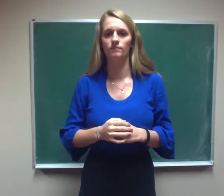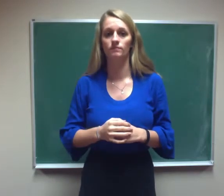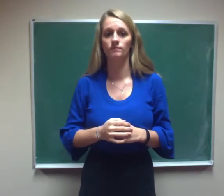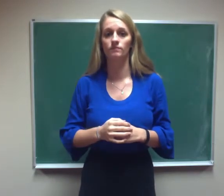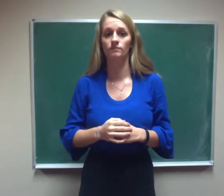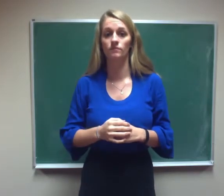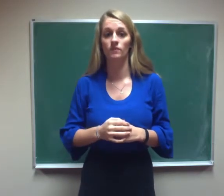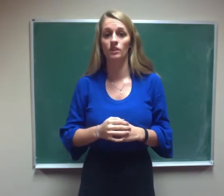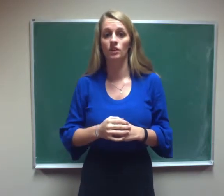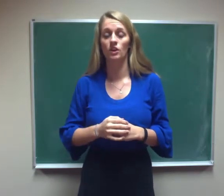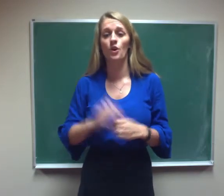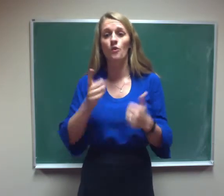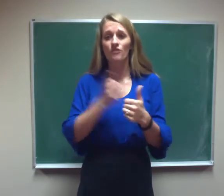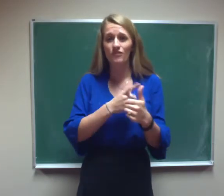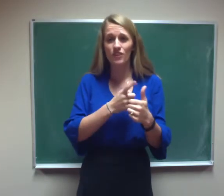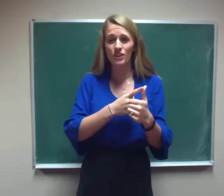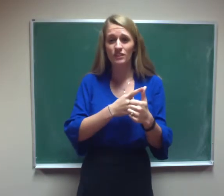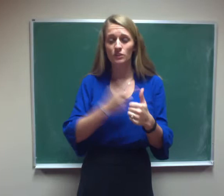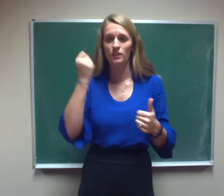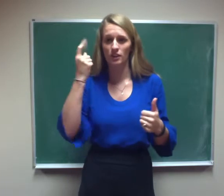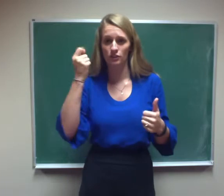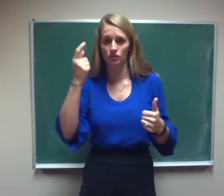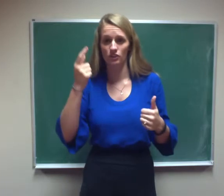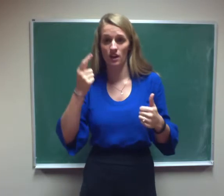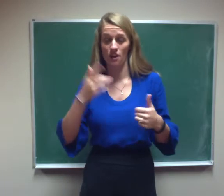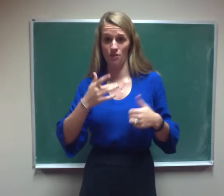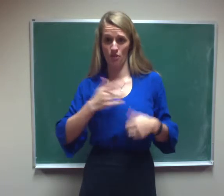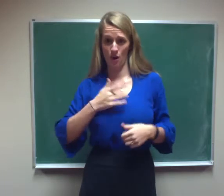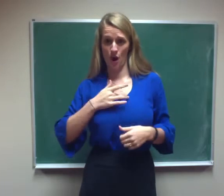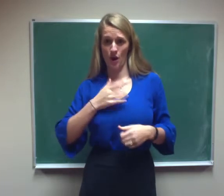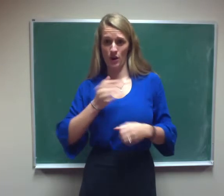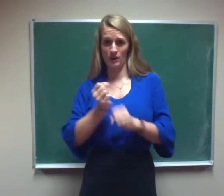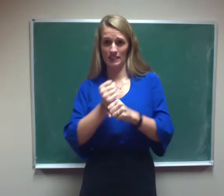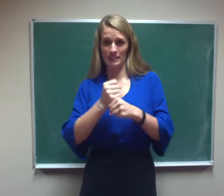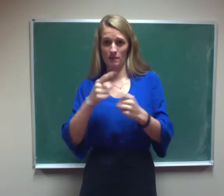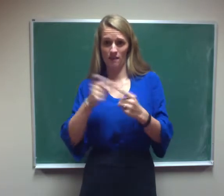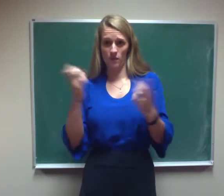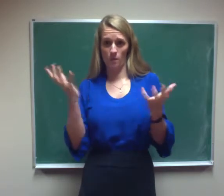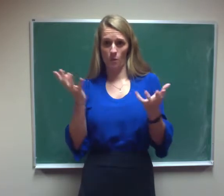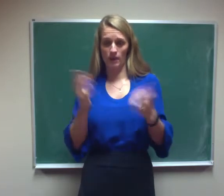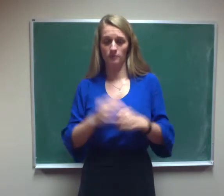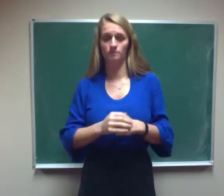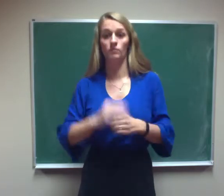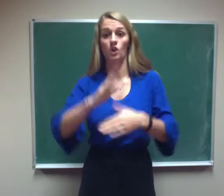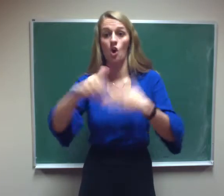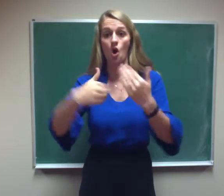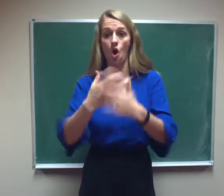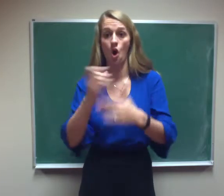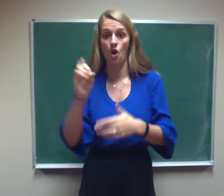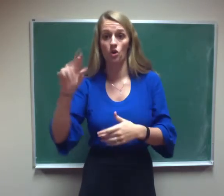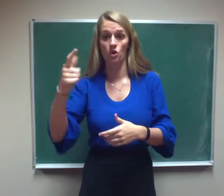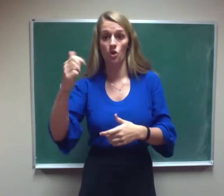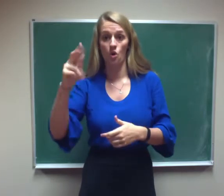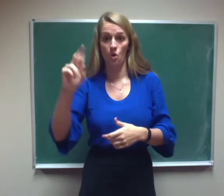what the heart is made of. All organs in your body are made up of small living units called cells. The heart is completely made up